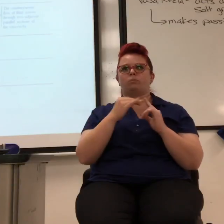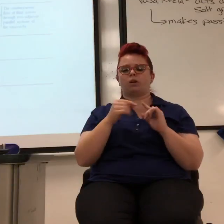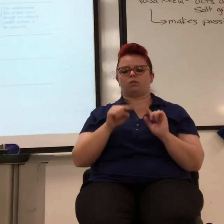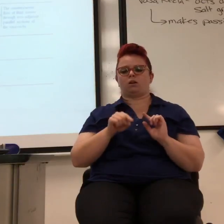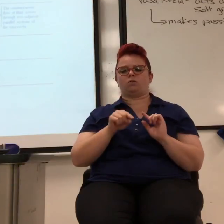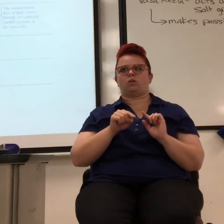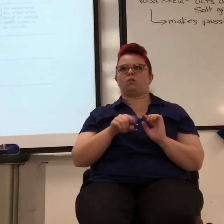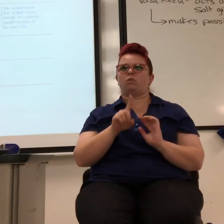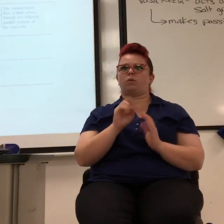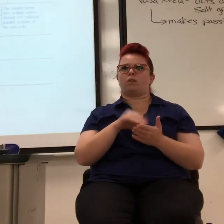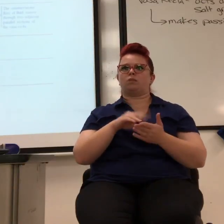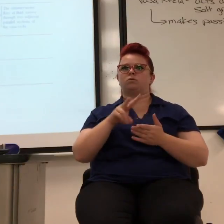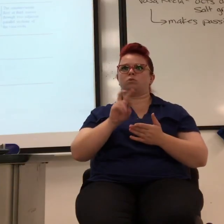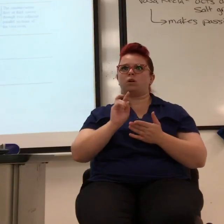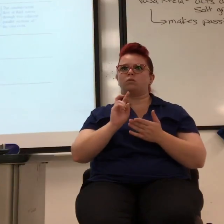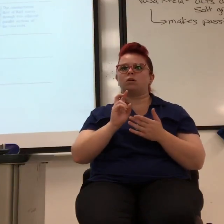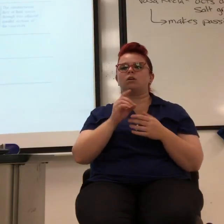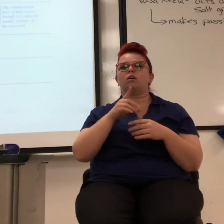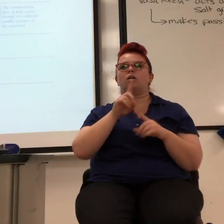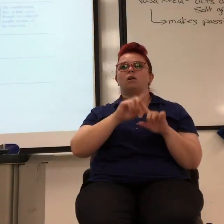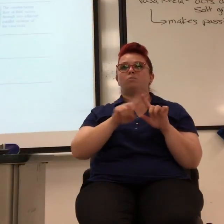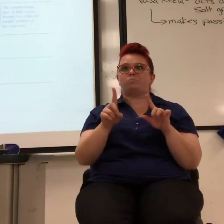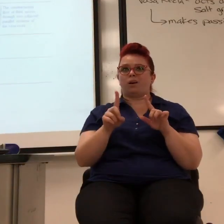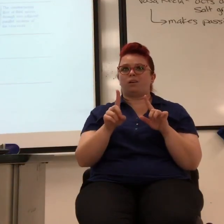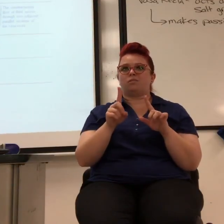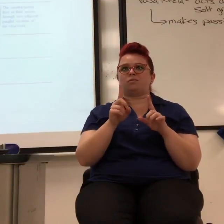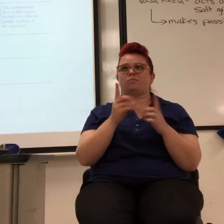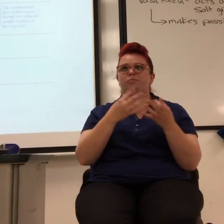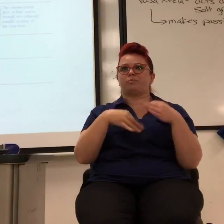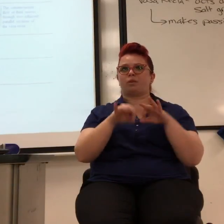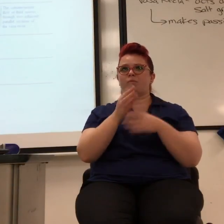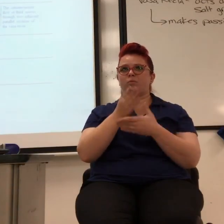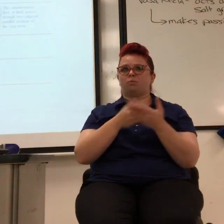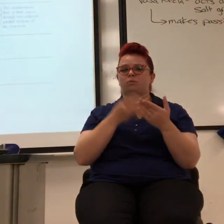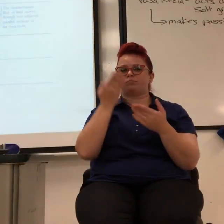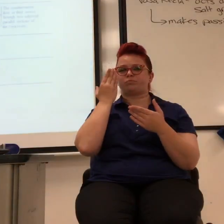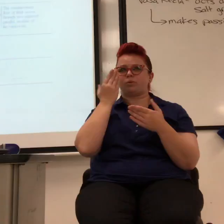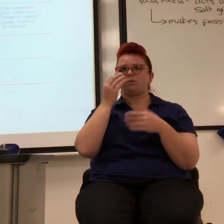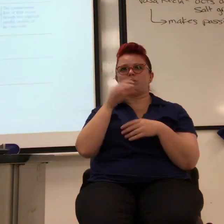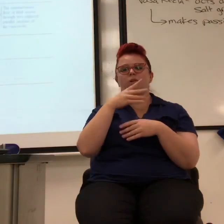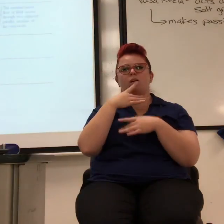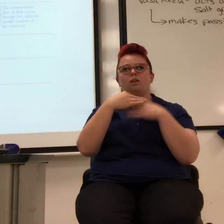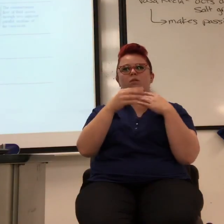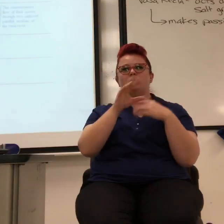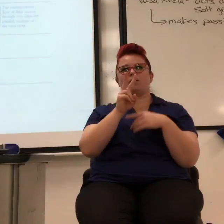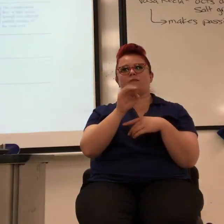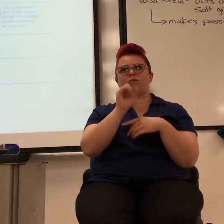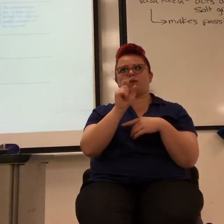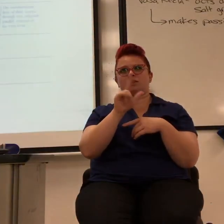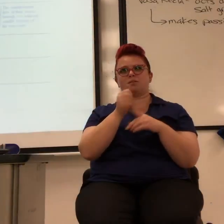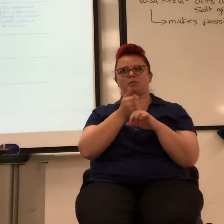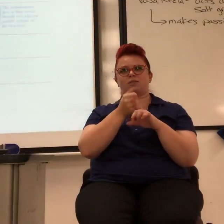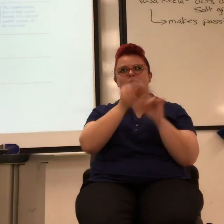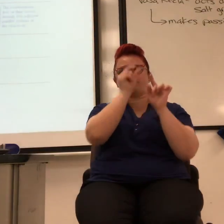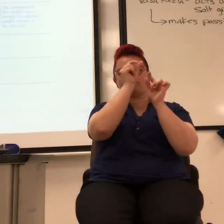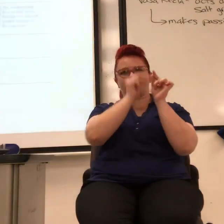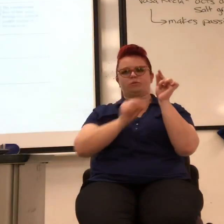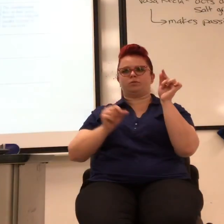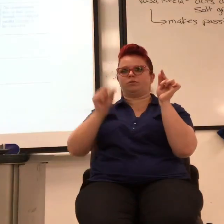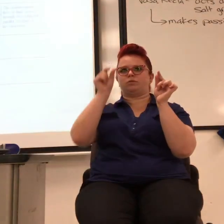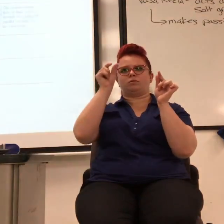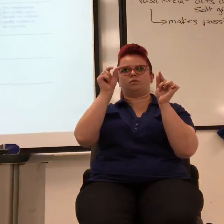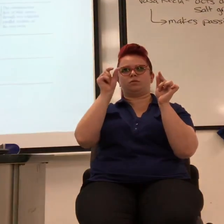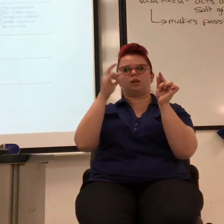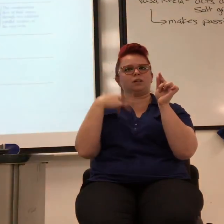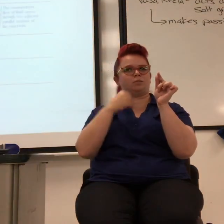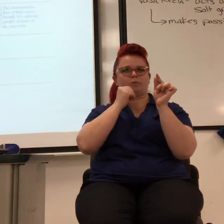1200. Okay, here's the kicker. You see how this blood vessel is U-shaped? You usually don't see that. Usually